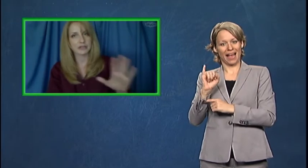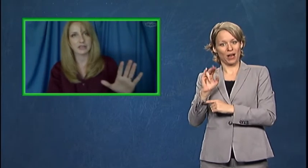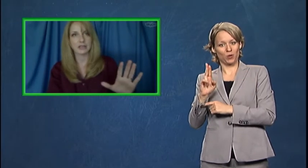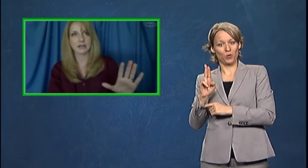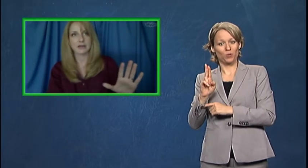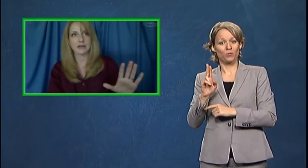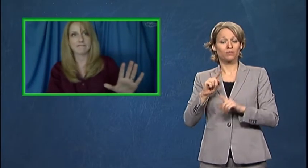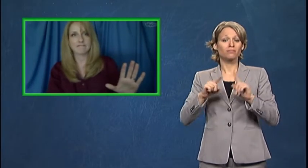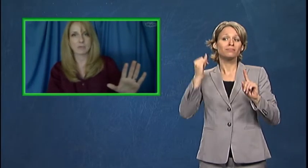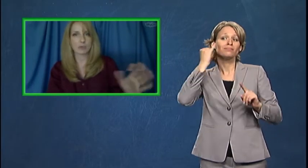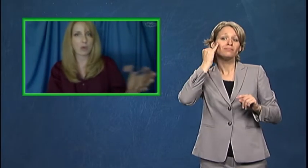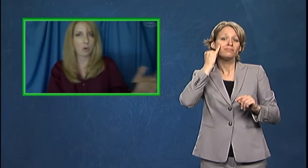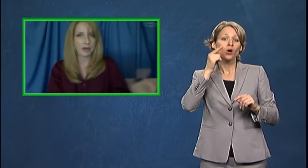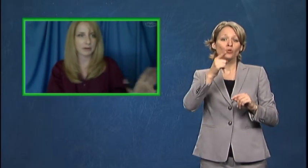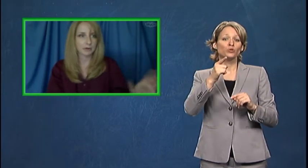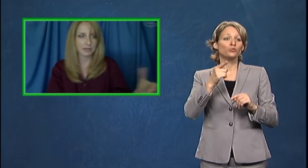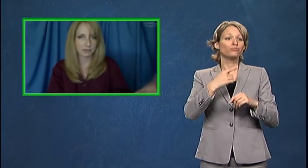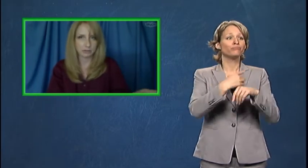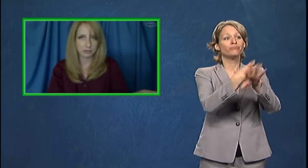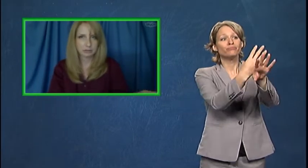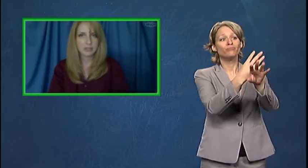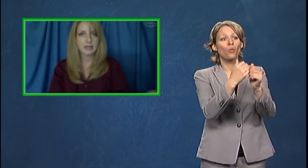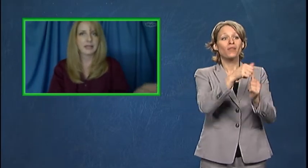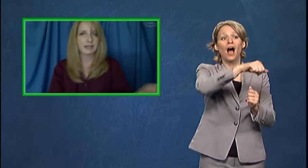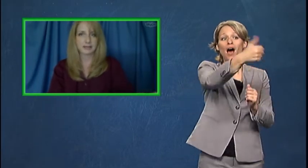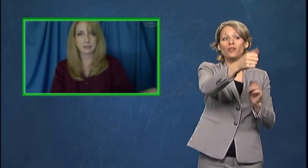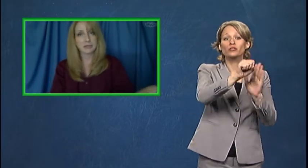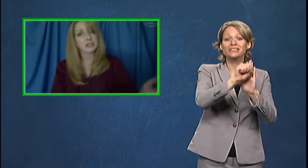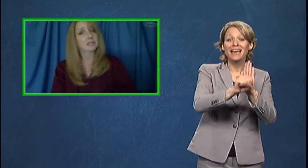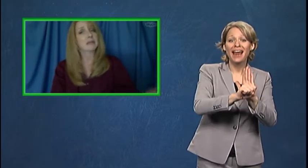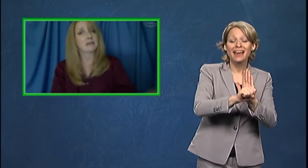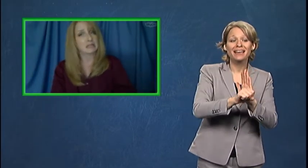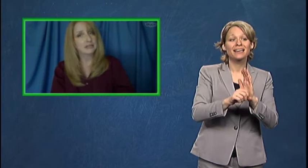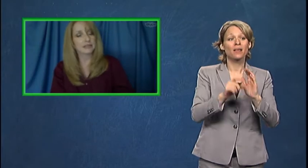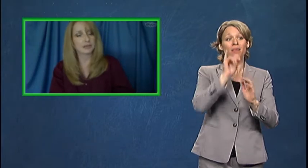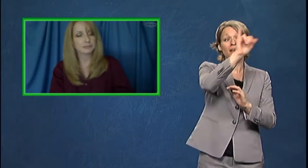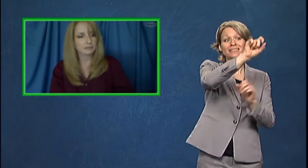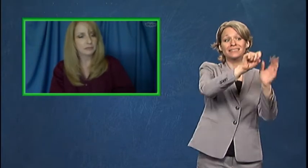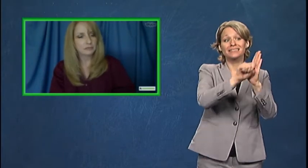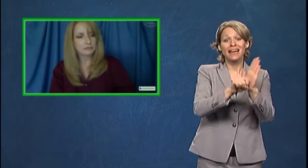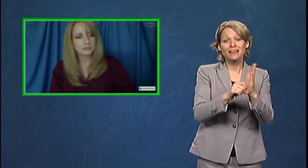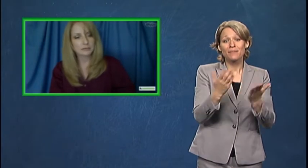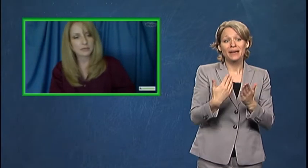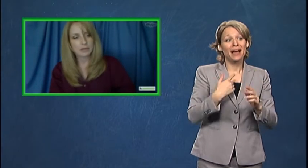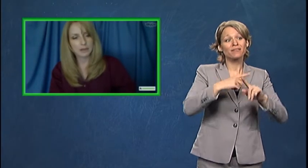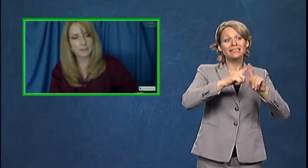where the required credentials and experience may be different.